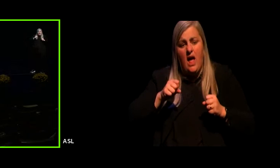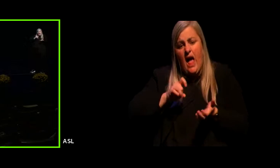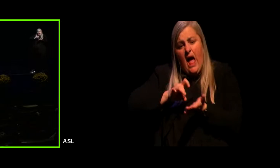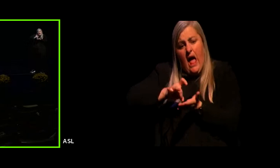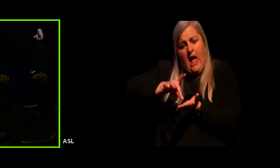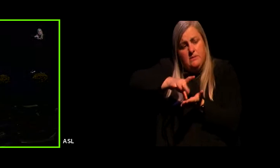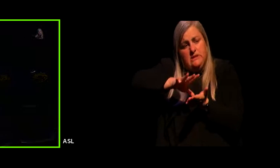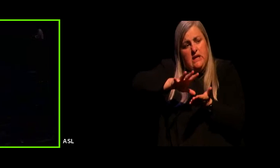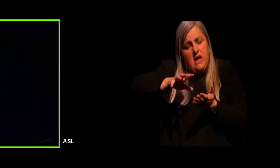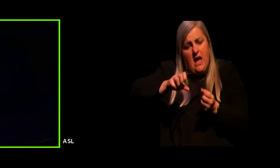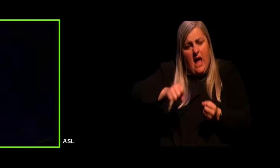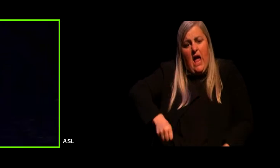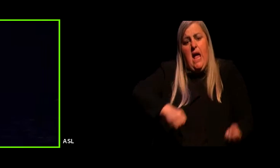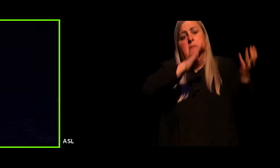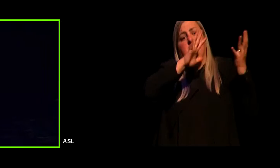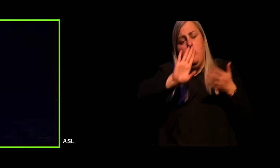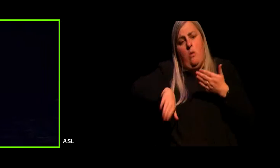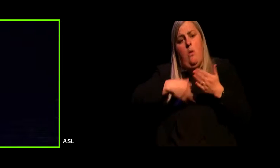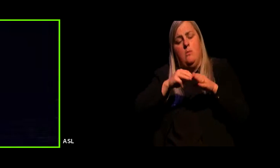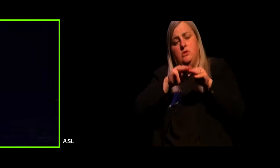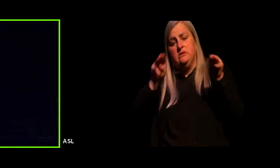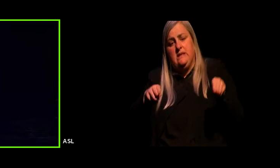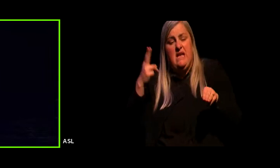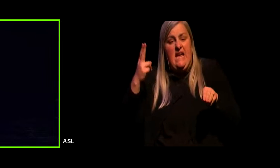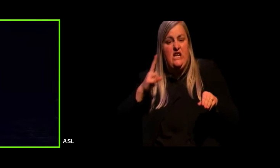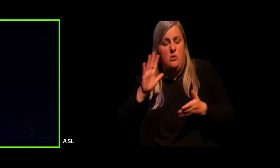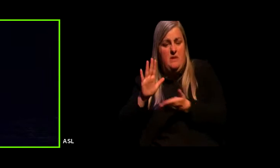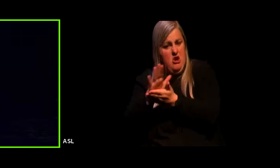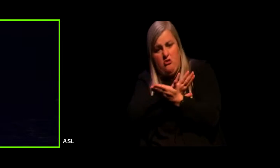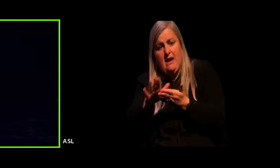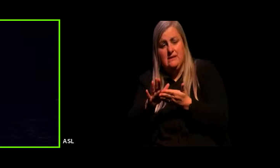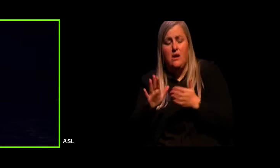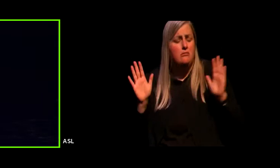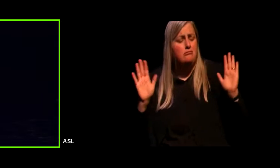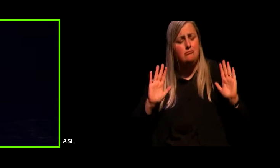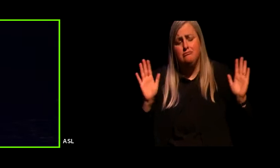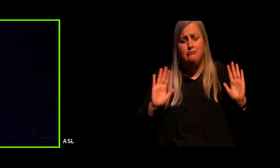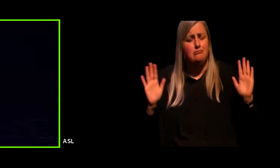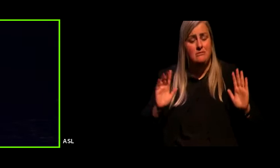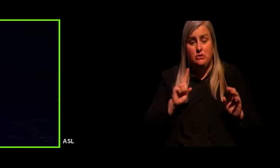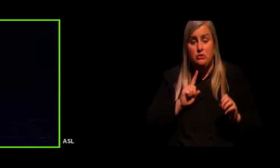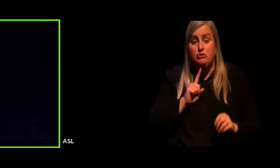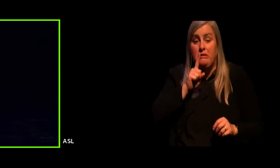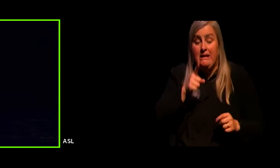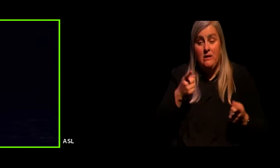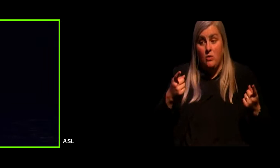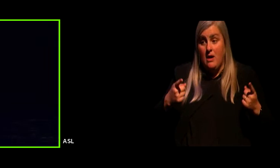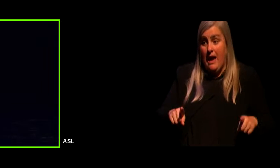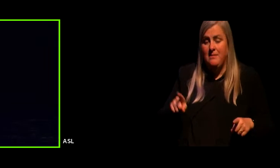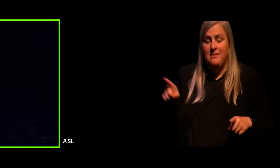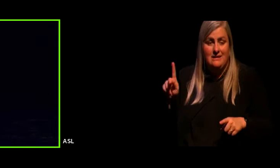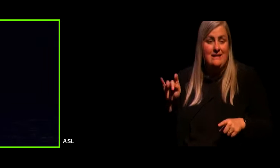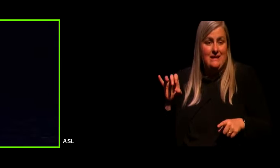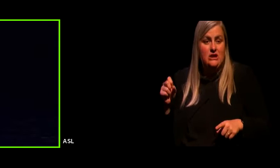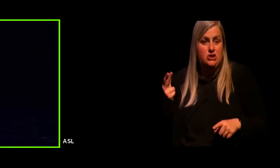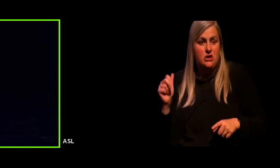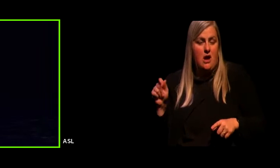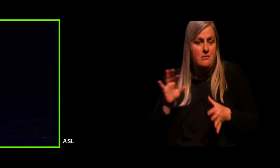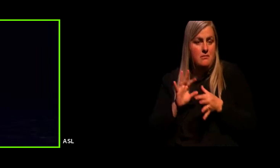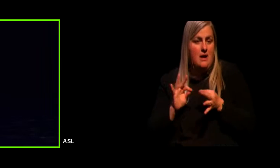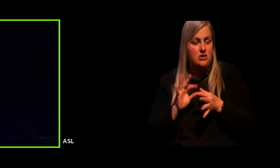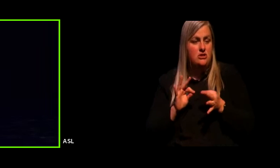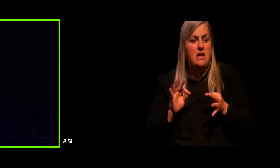History is gonna be erased. In reality, following what Kisha was talking about earlier, about how much more